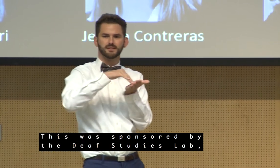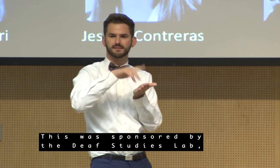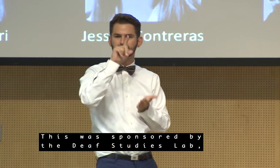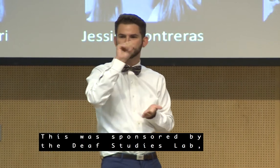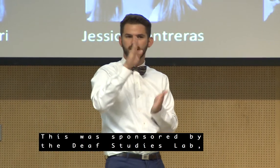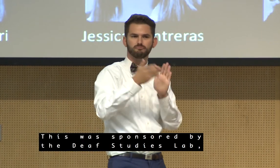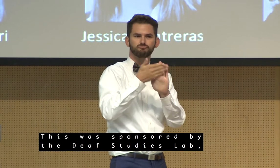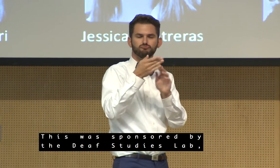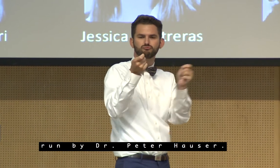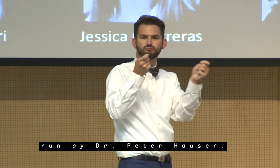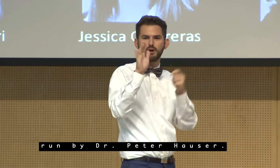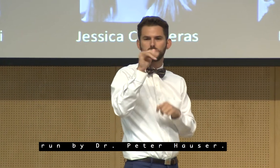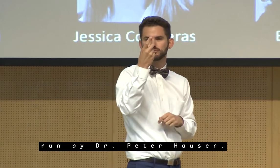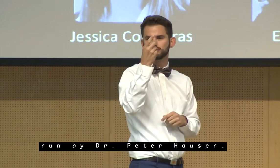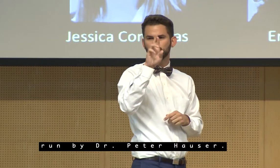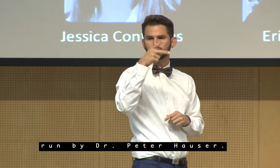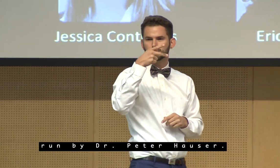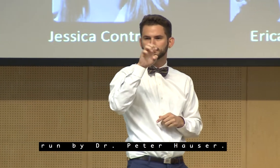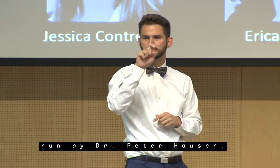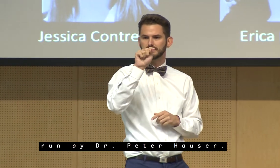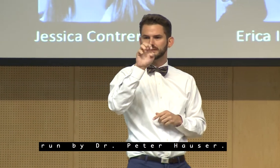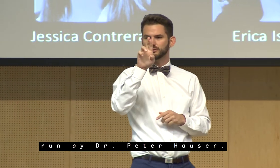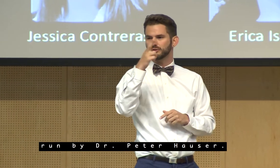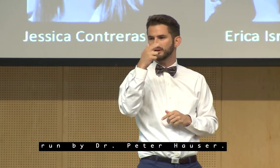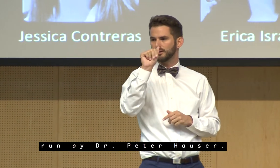sponsored by the Deaf Studies Lab, run by Dr. Peter Hauser.